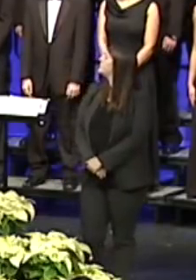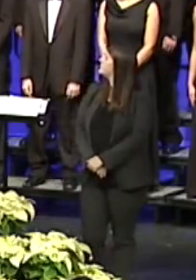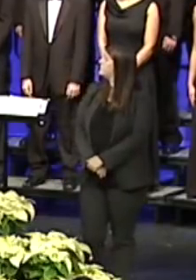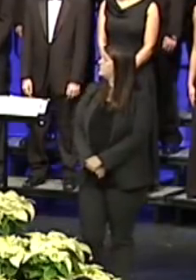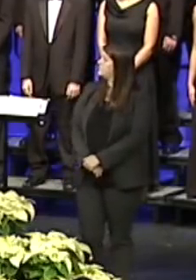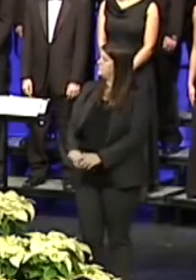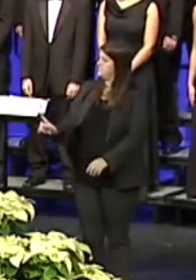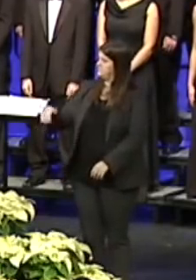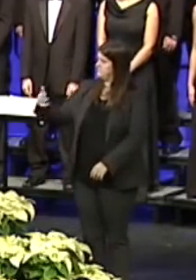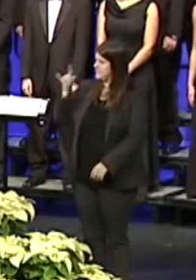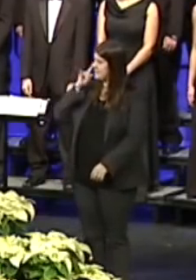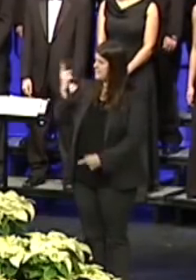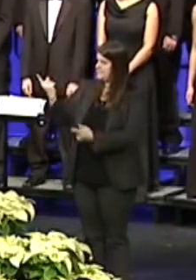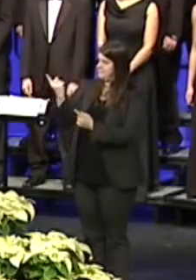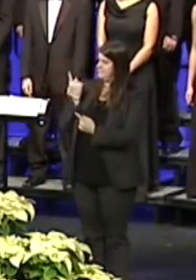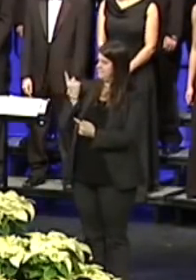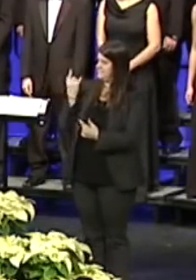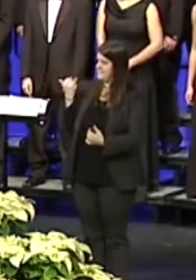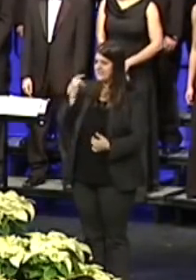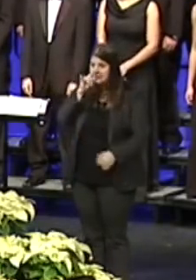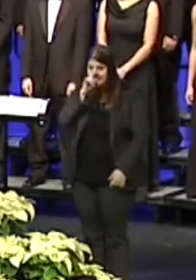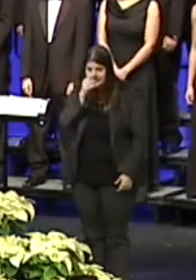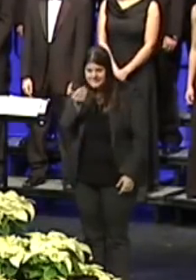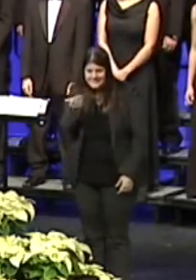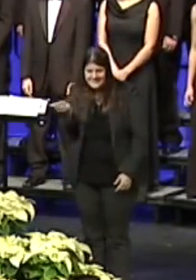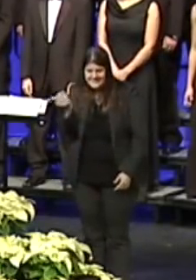The kids are coming here. Kids?